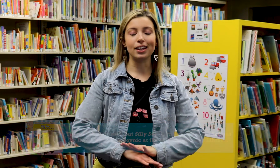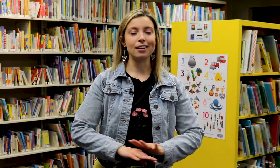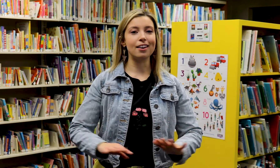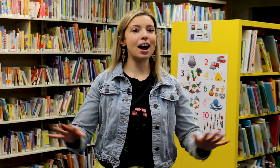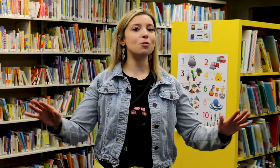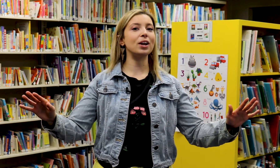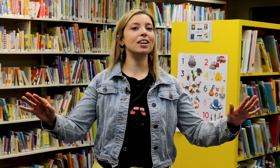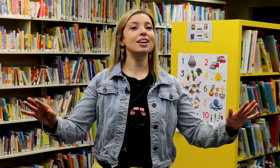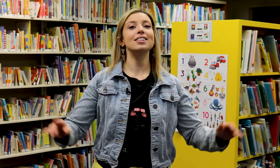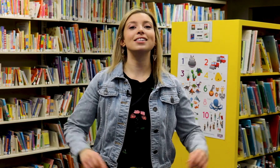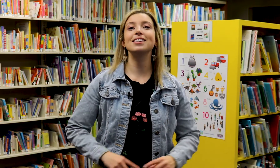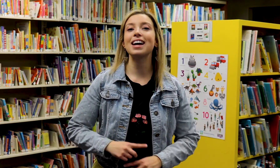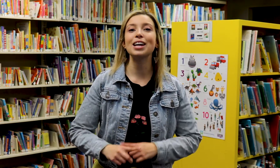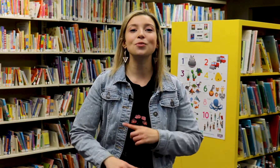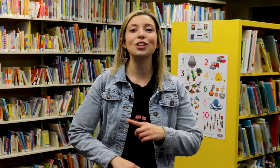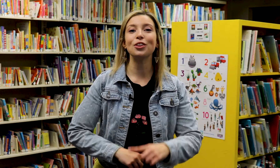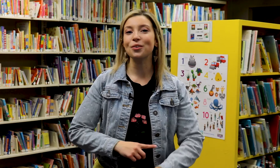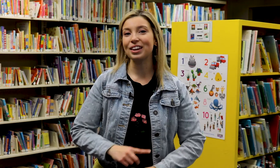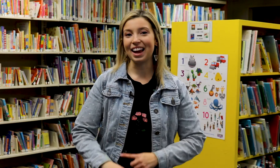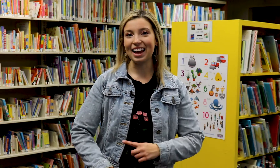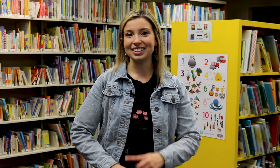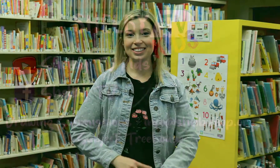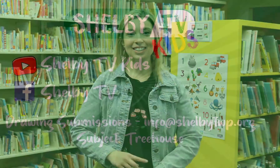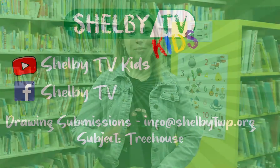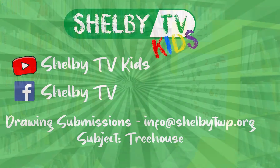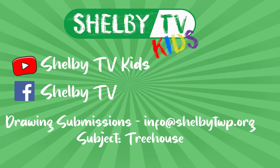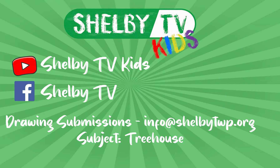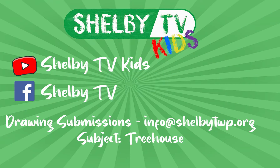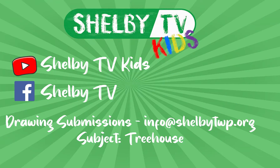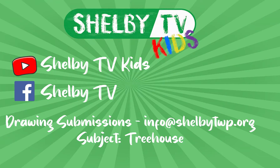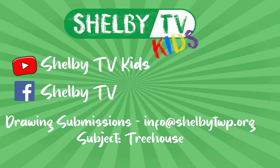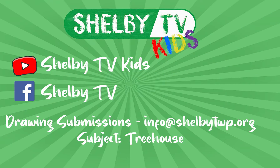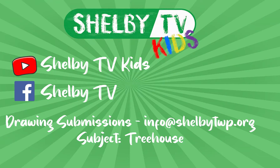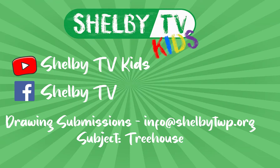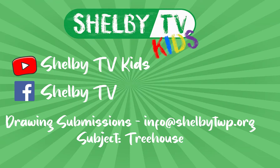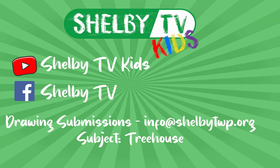job, and I cannot wait to sign with you again.